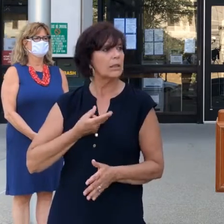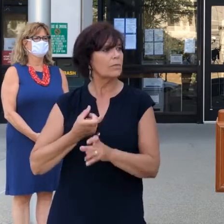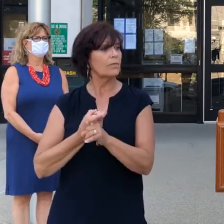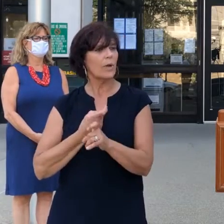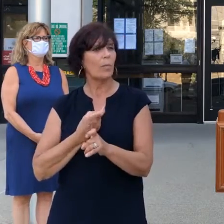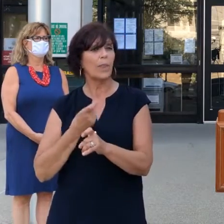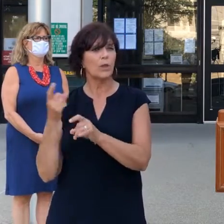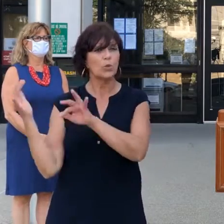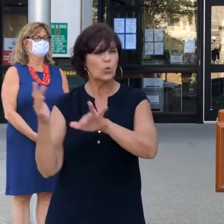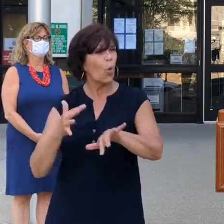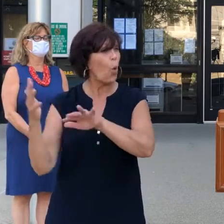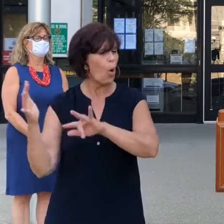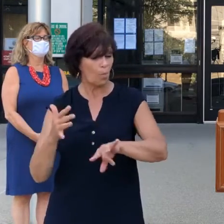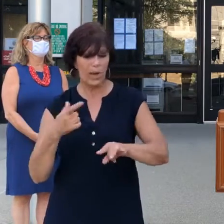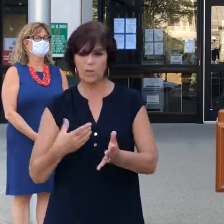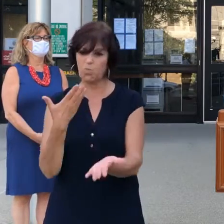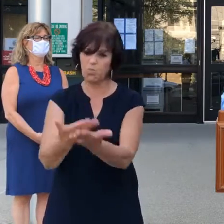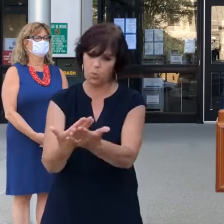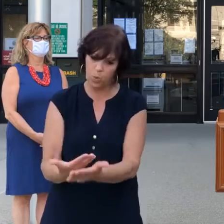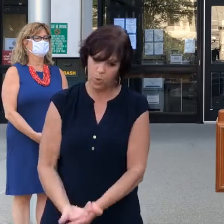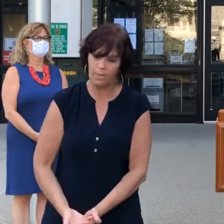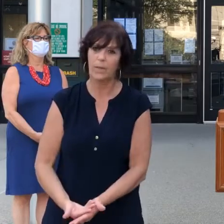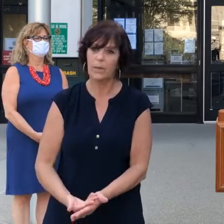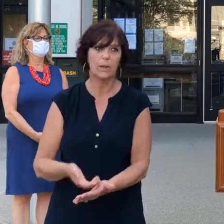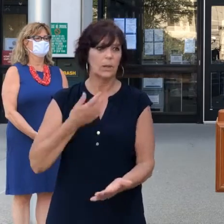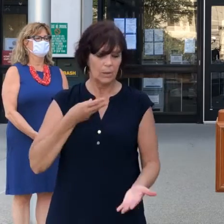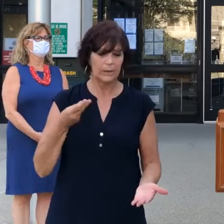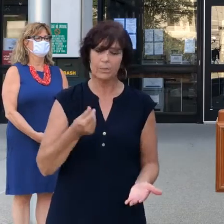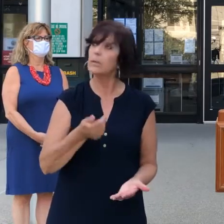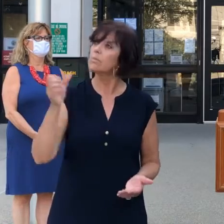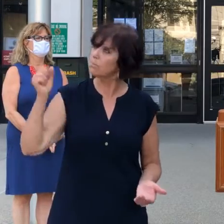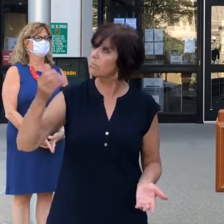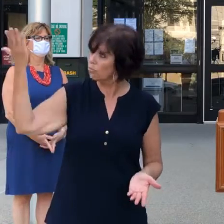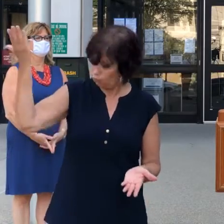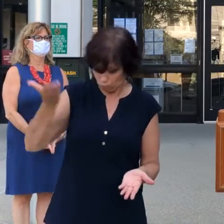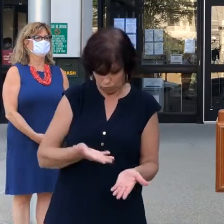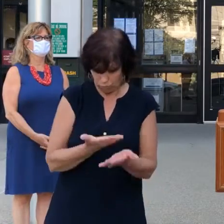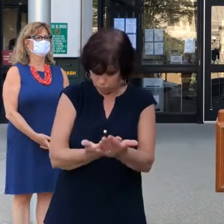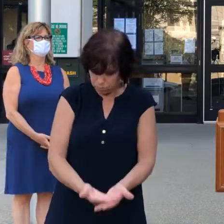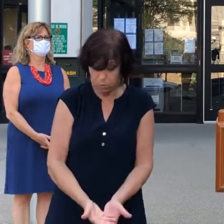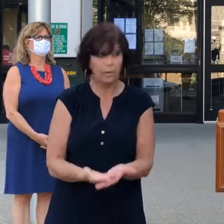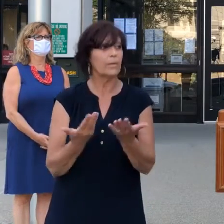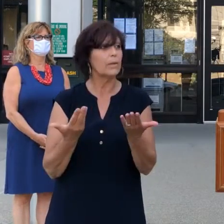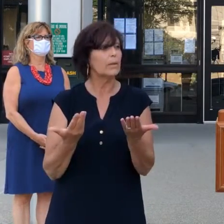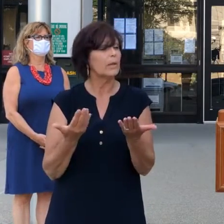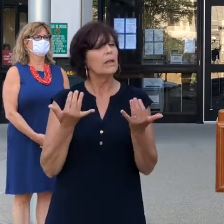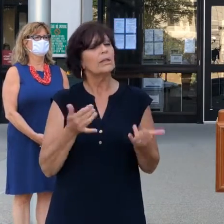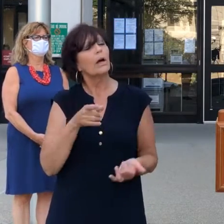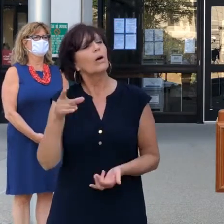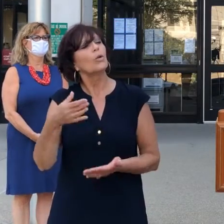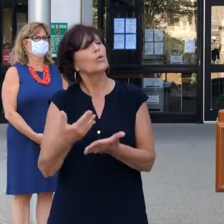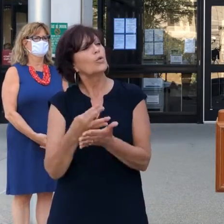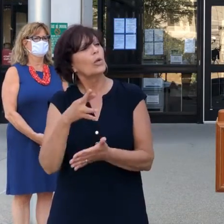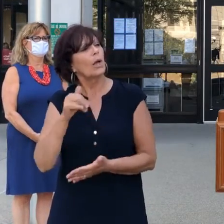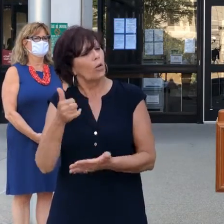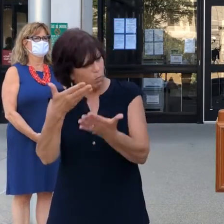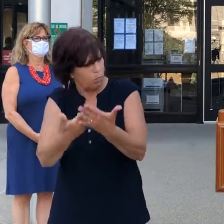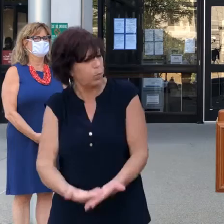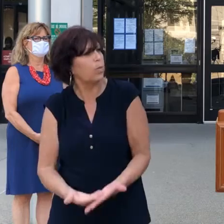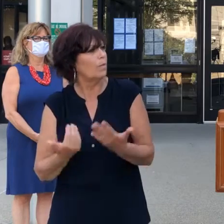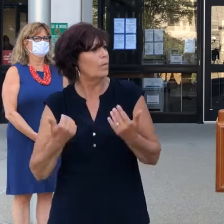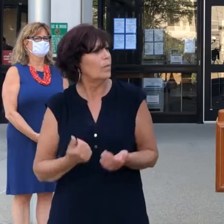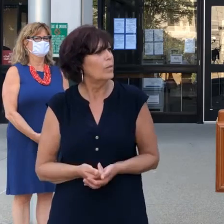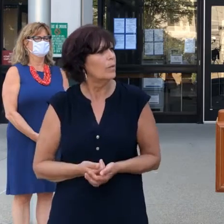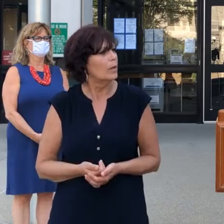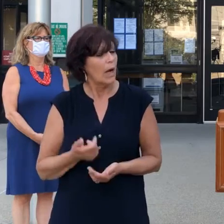of our storms. And we had to show that, yes, you're auditing us. Here's the proof that we spent the money legitimately.